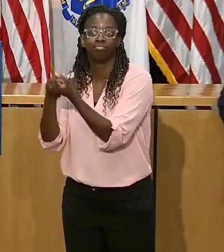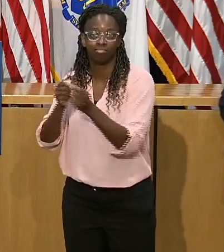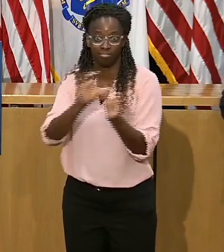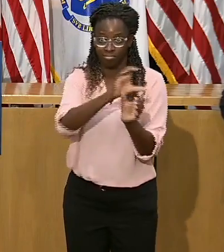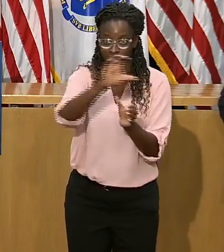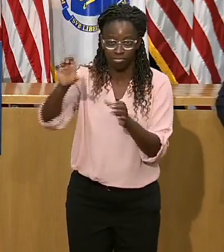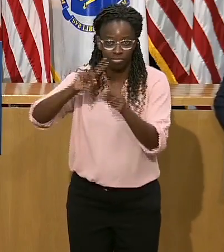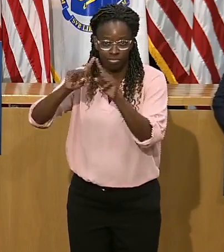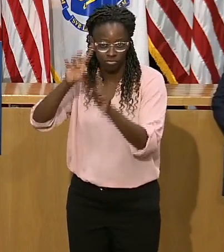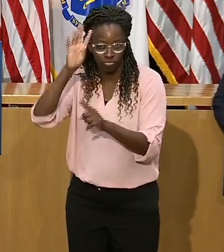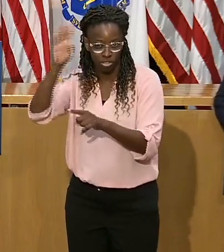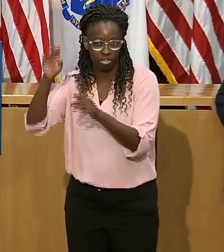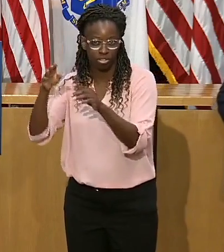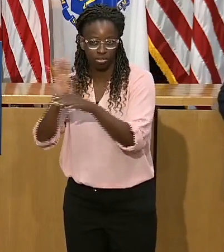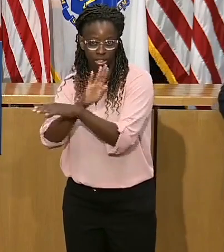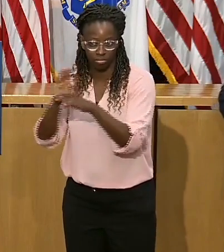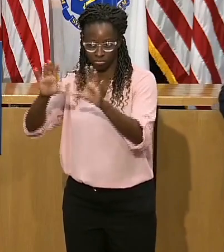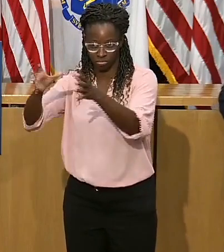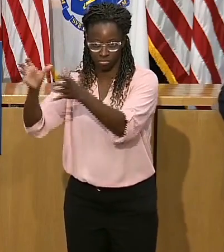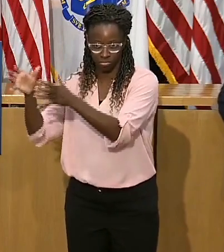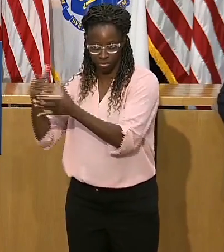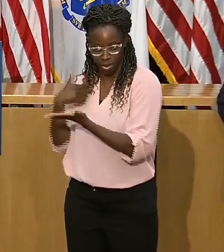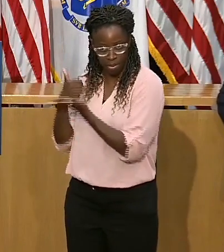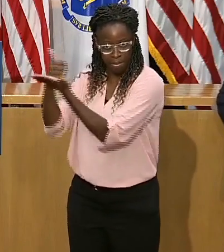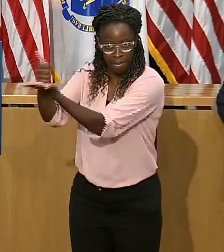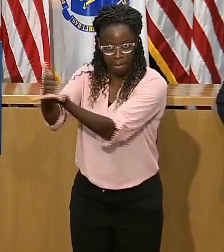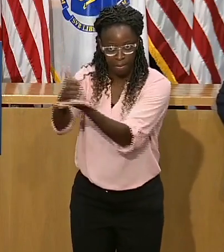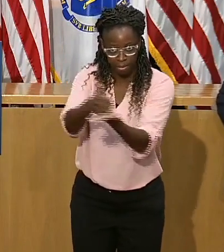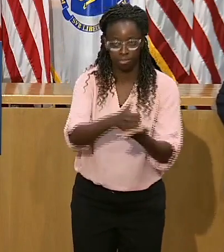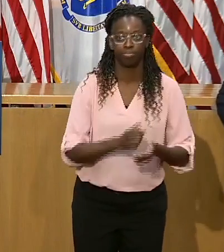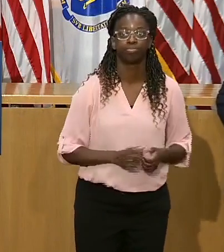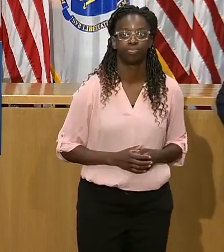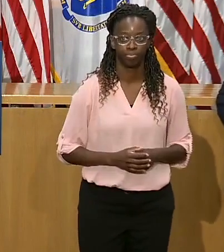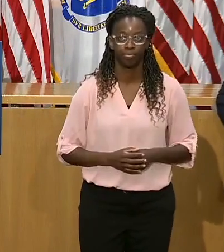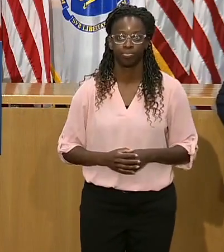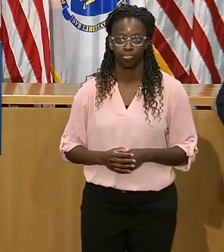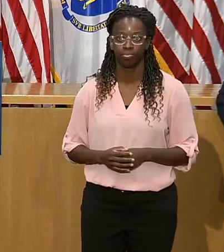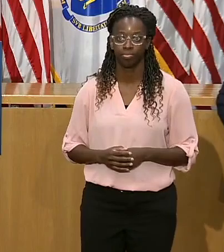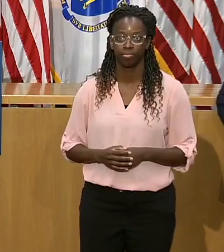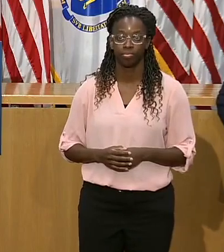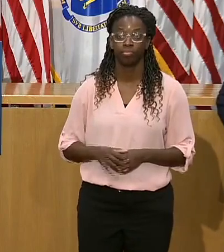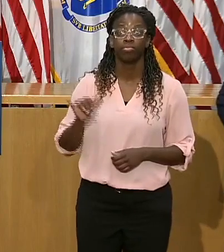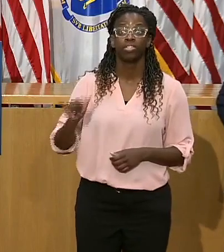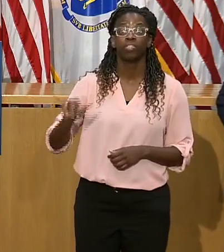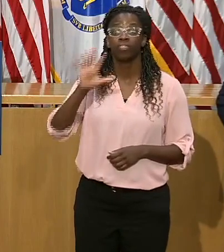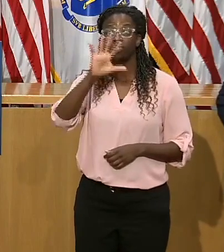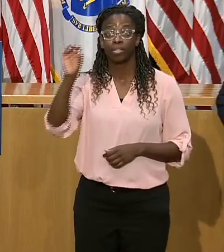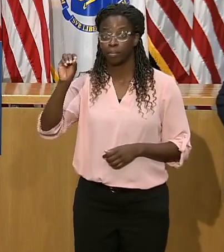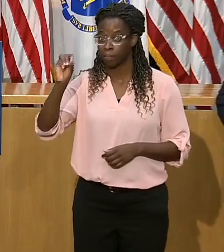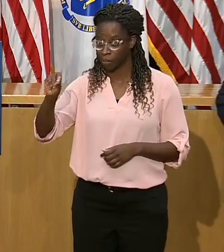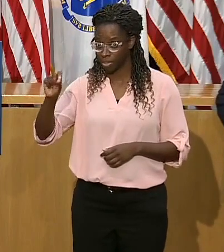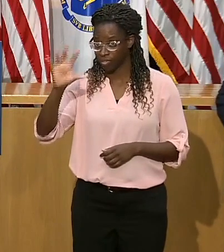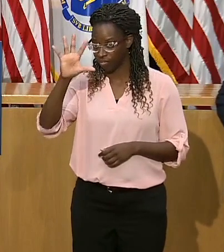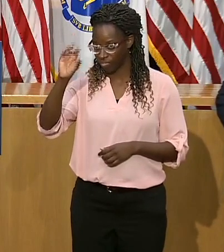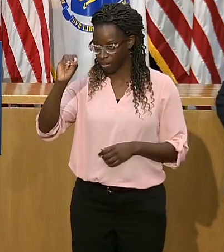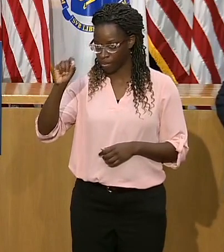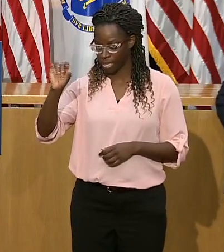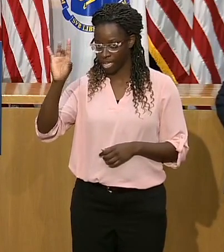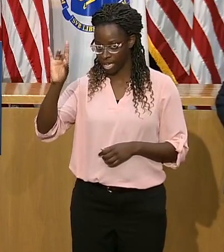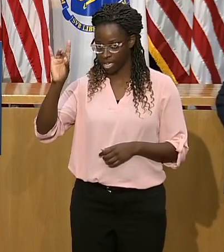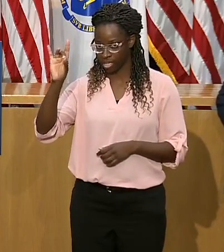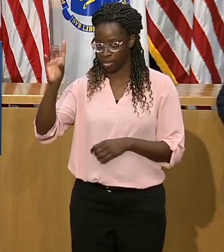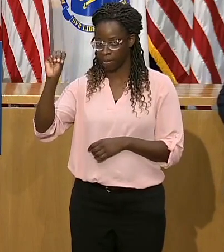across Massachusetts, the administration is making $50.8 million in grants of up to